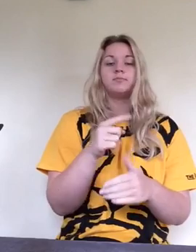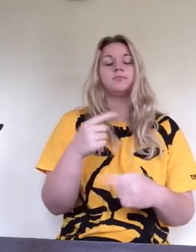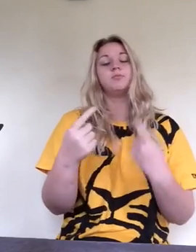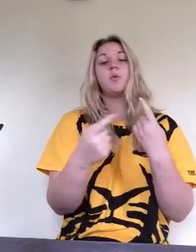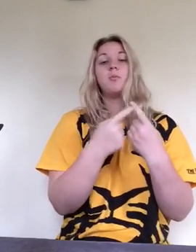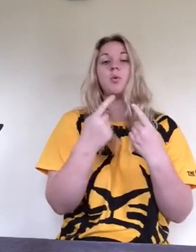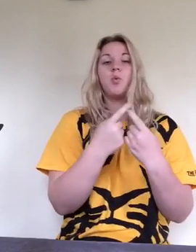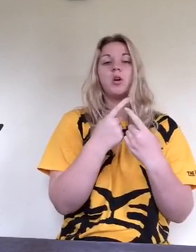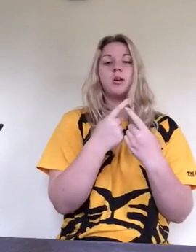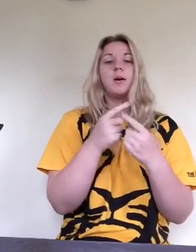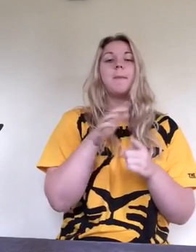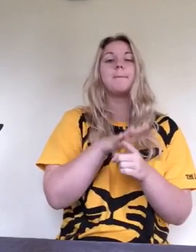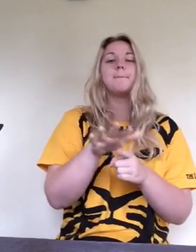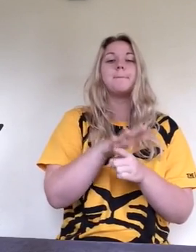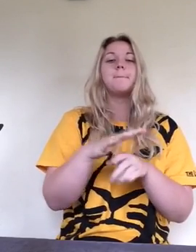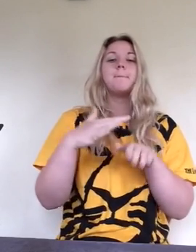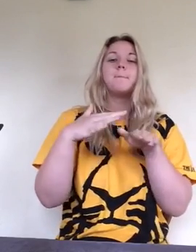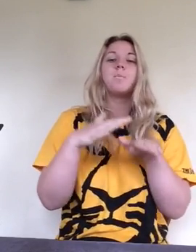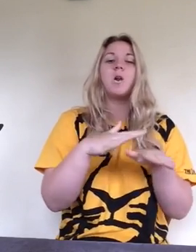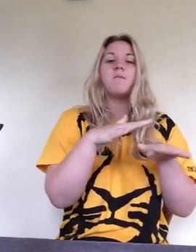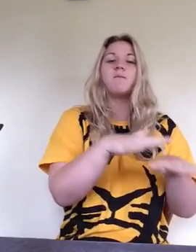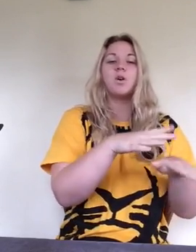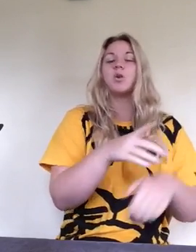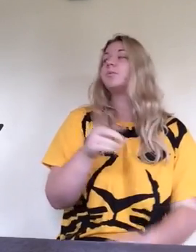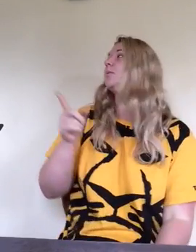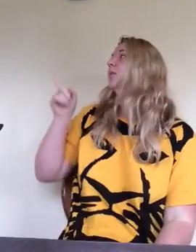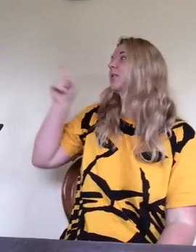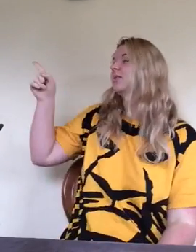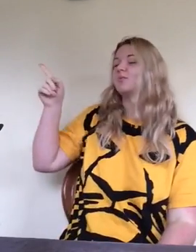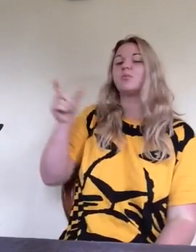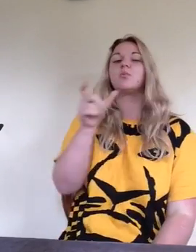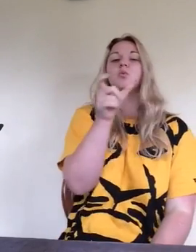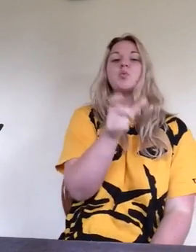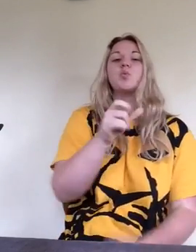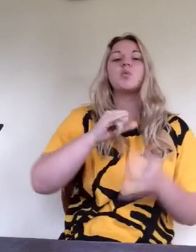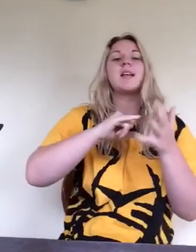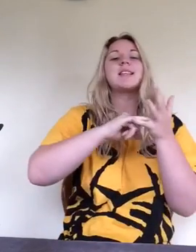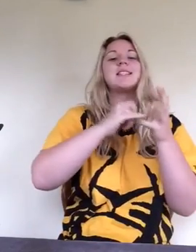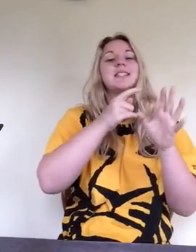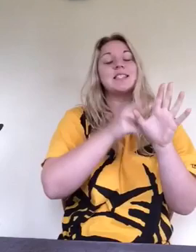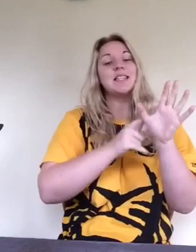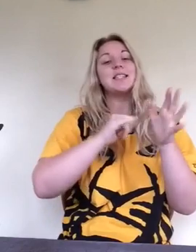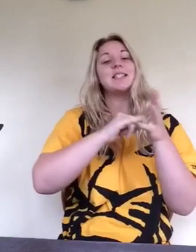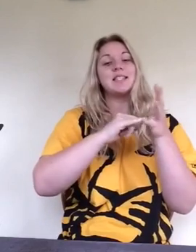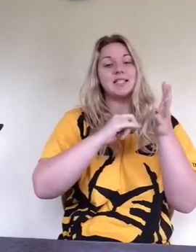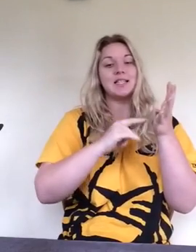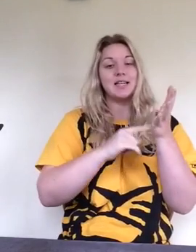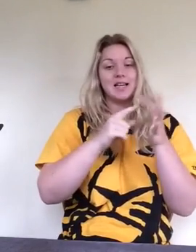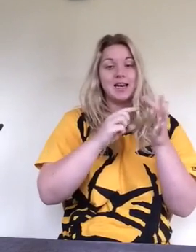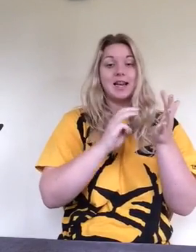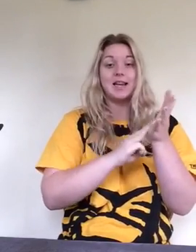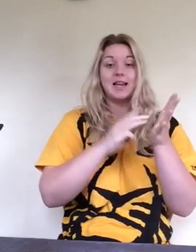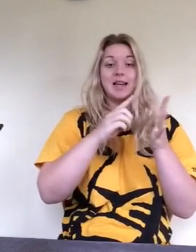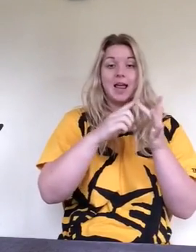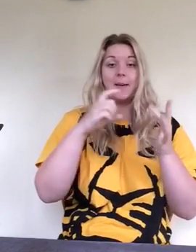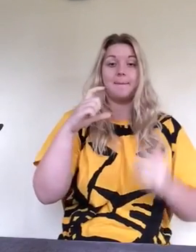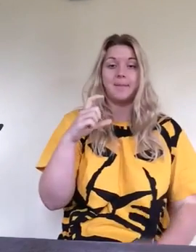systemic flow. Systemic flow. And all that systemic means is that I'm referring to the entire body.